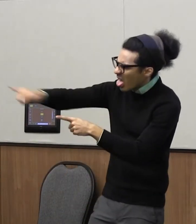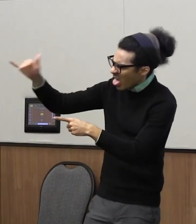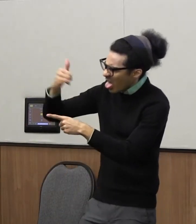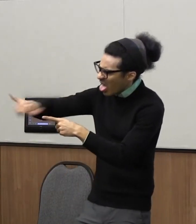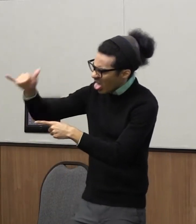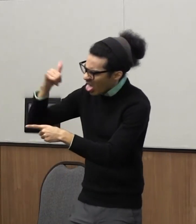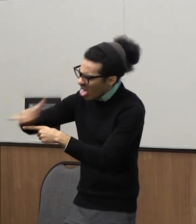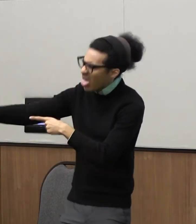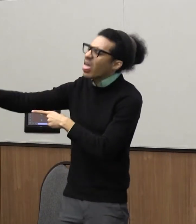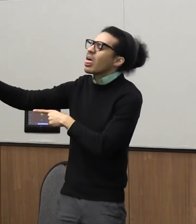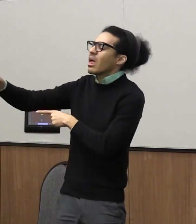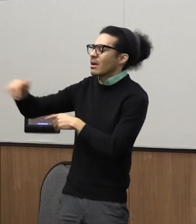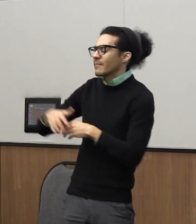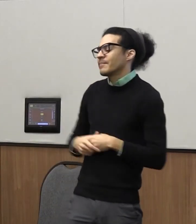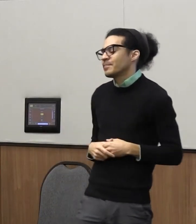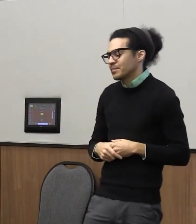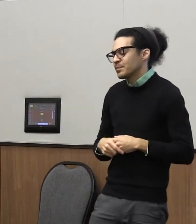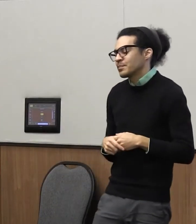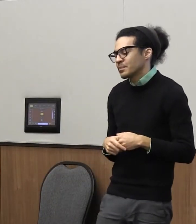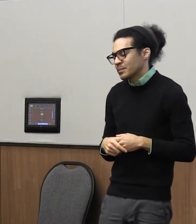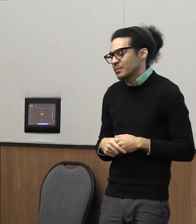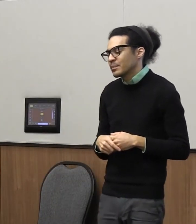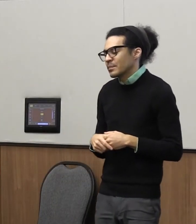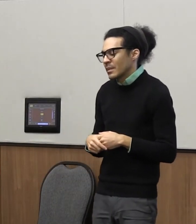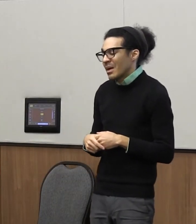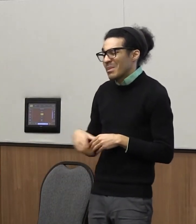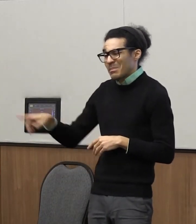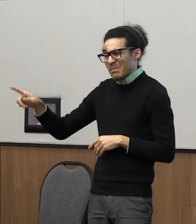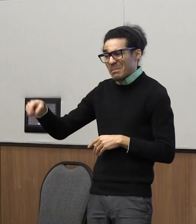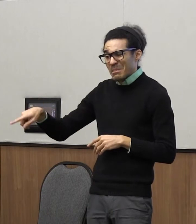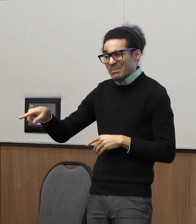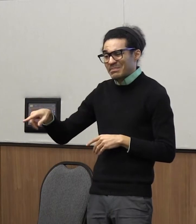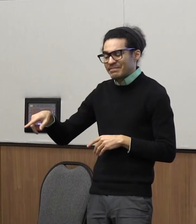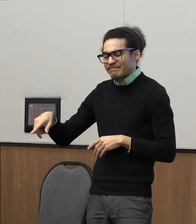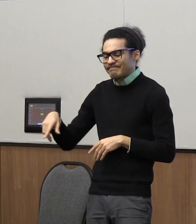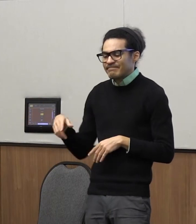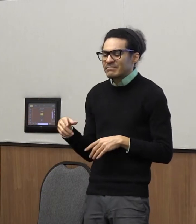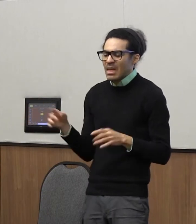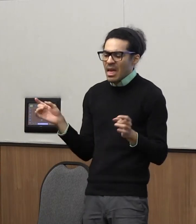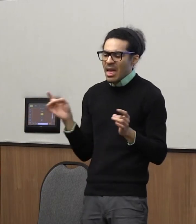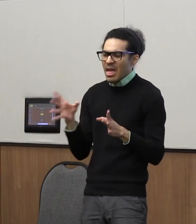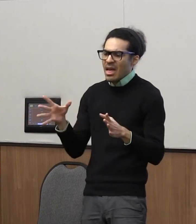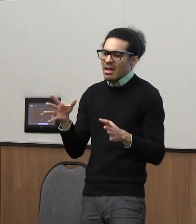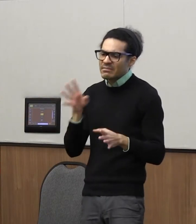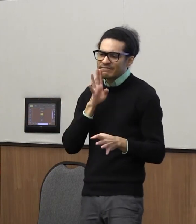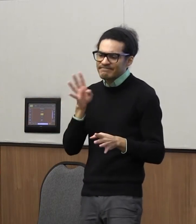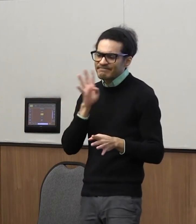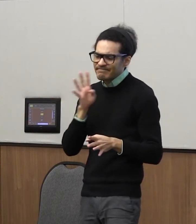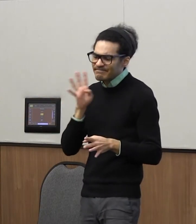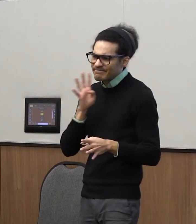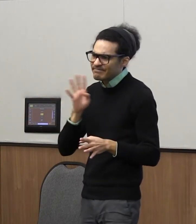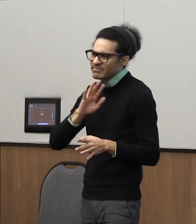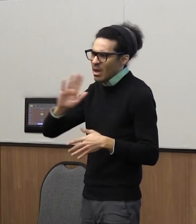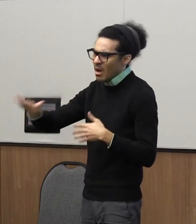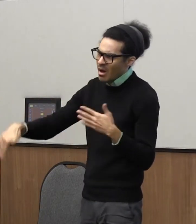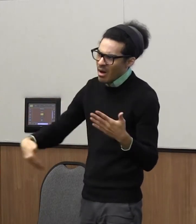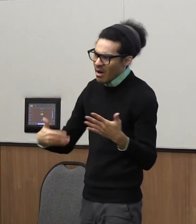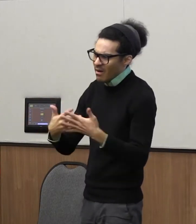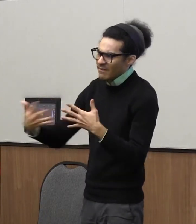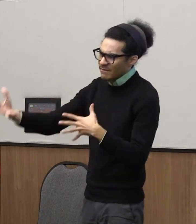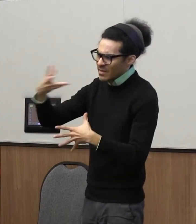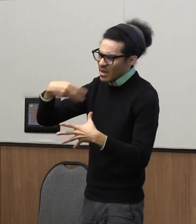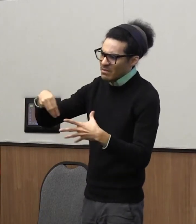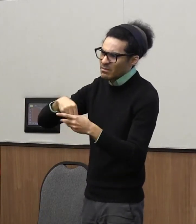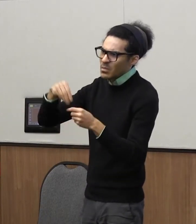on the streets, yes, and those who did no more than mutter their hate. All these have had a share in the